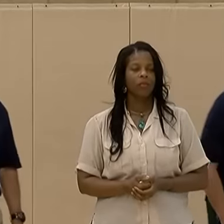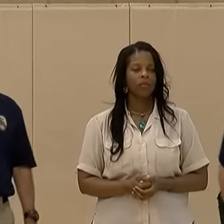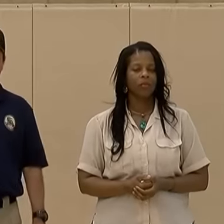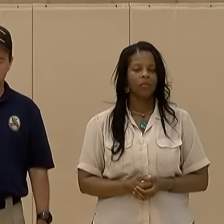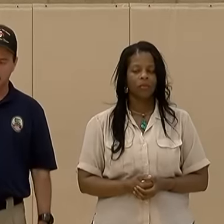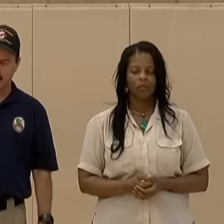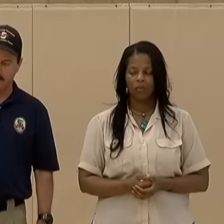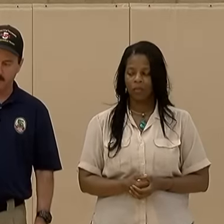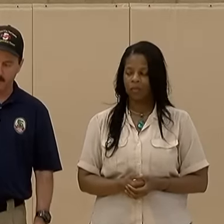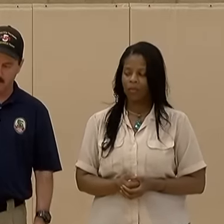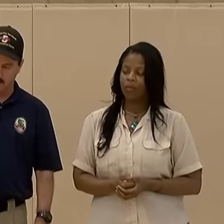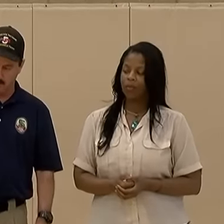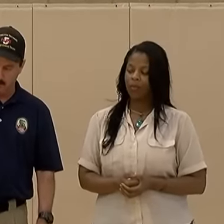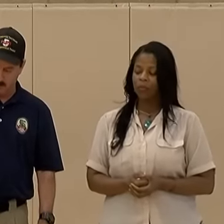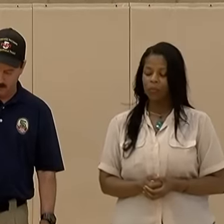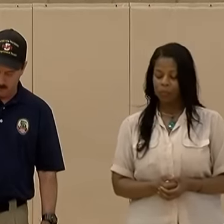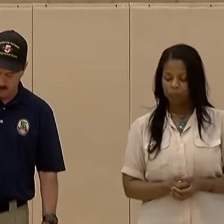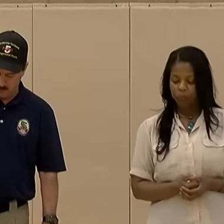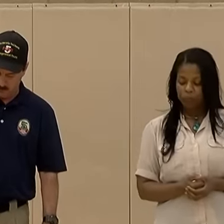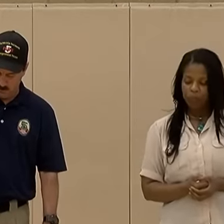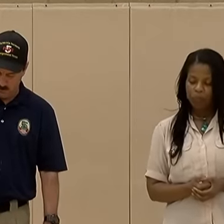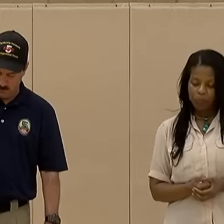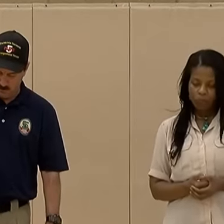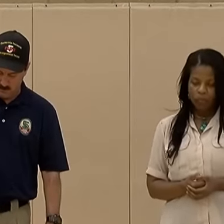I'm gonna take this off and watch the cord.